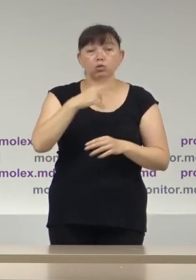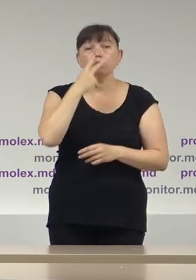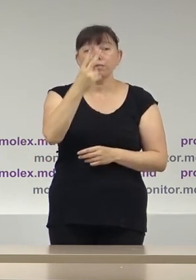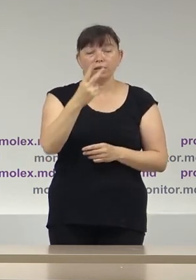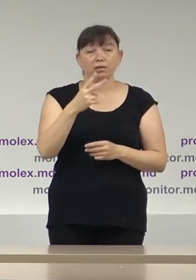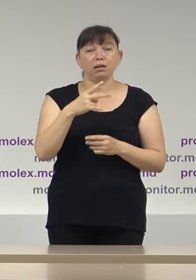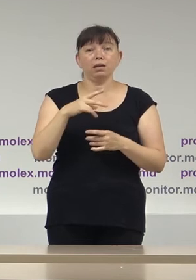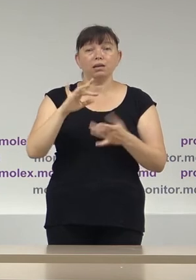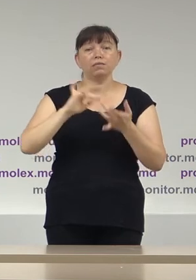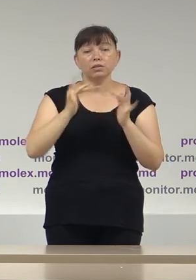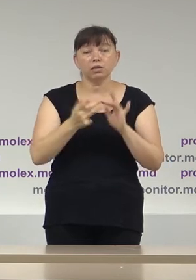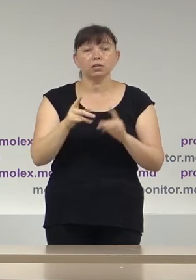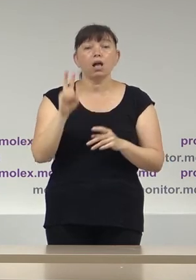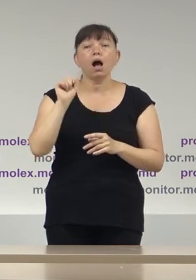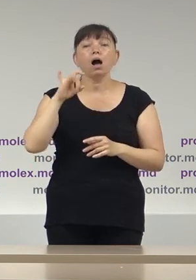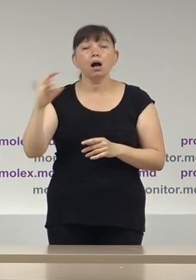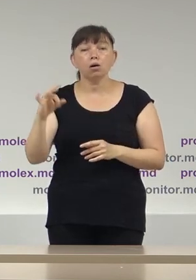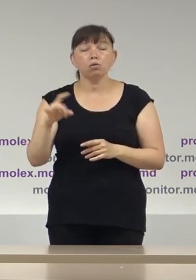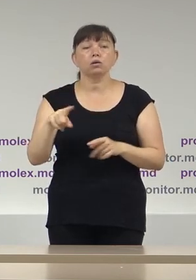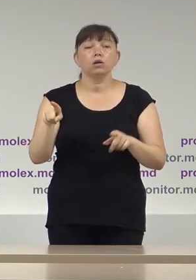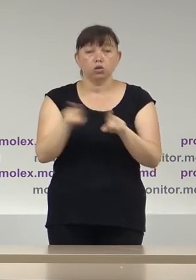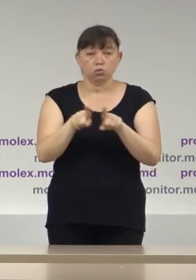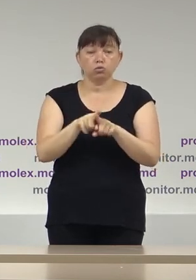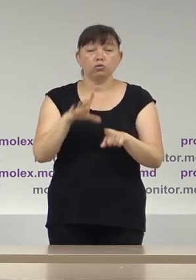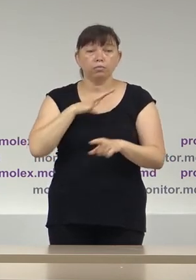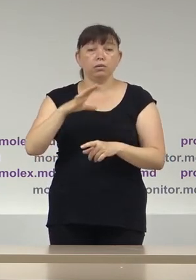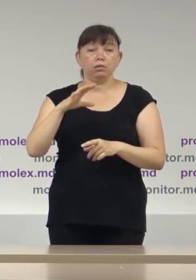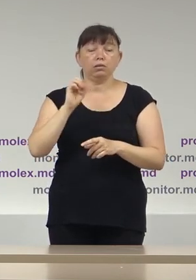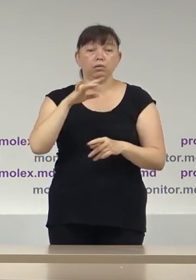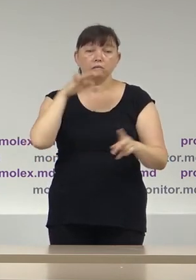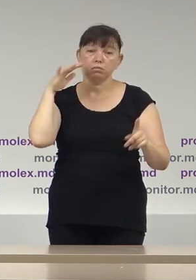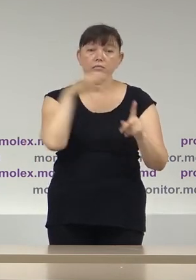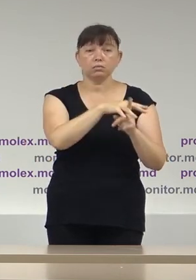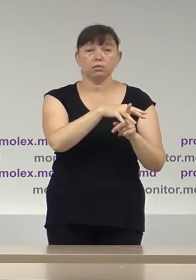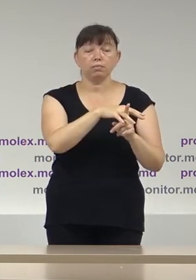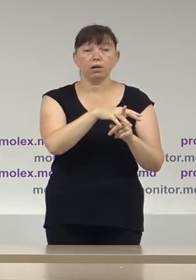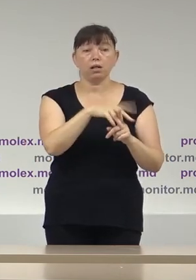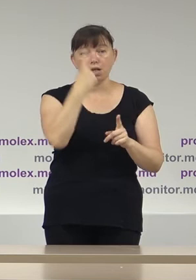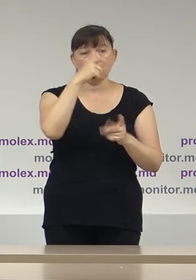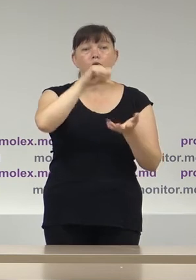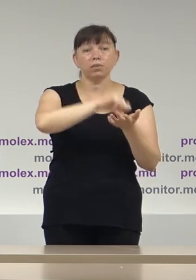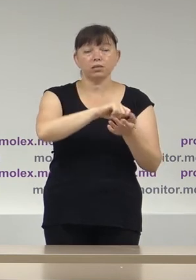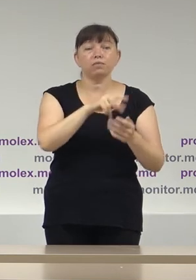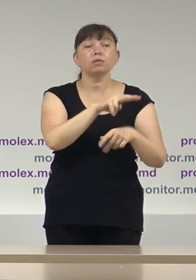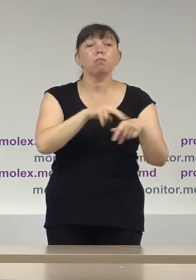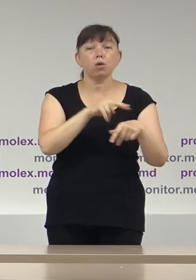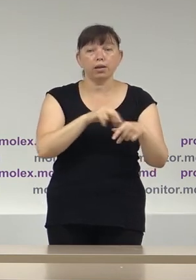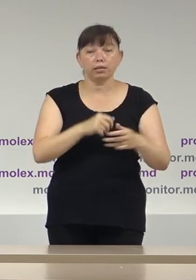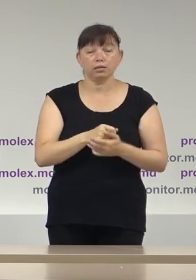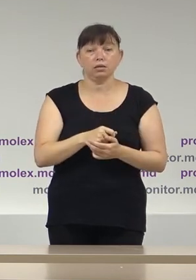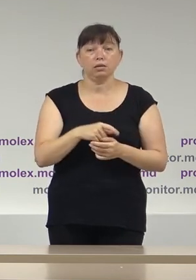our. Also, we have seen how one representative of our attacked